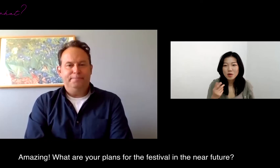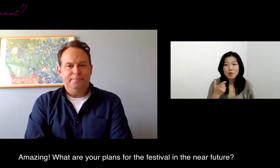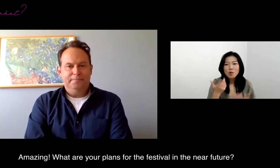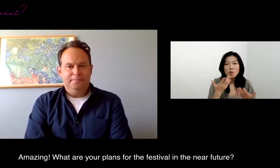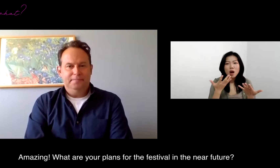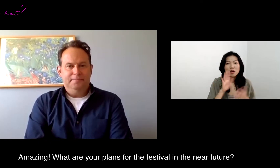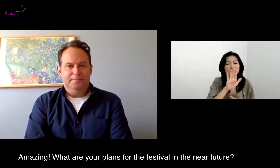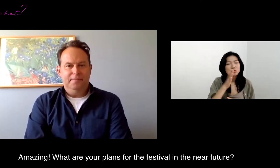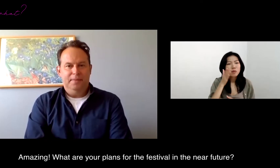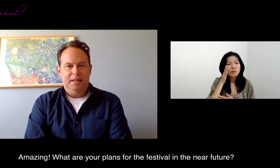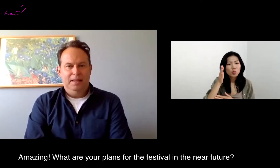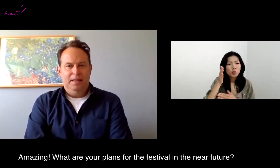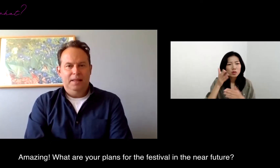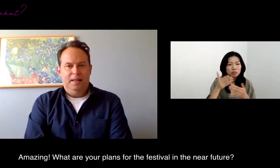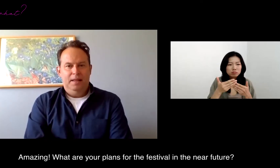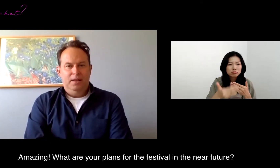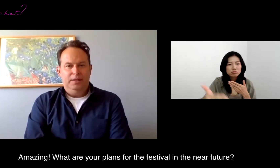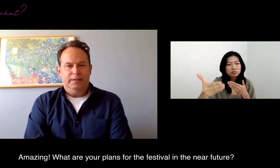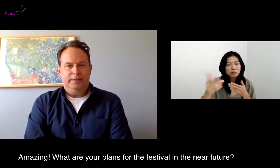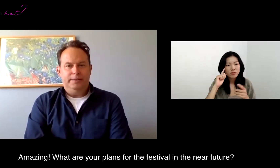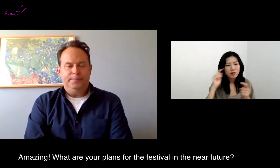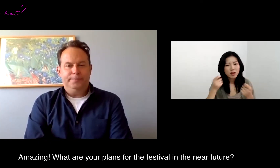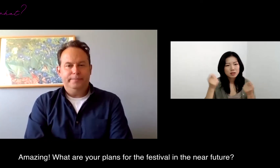So, what are your plans for the festival in the near future?